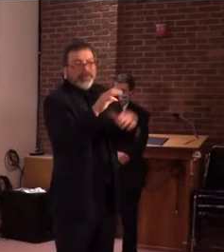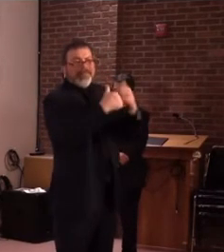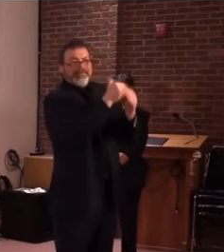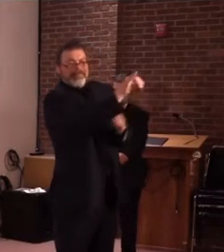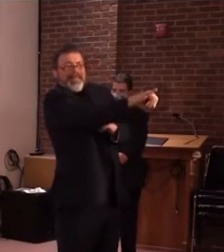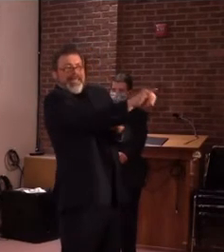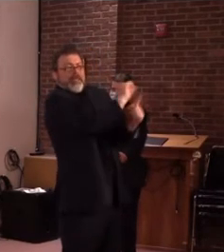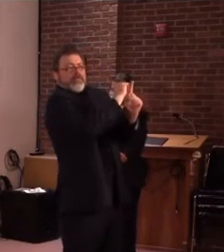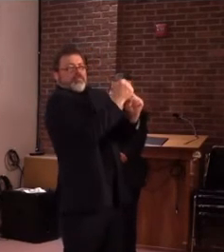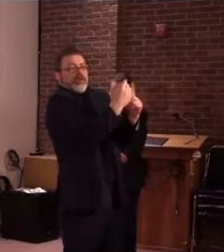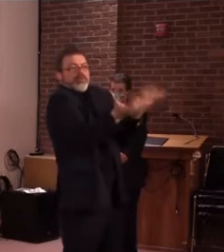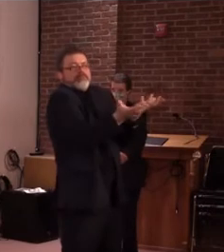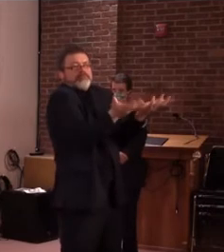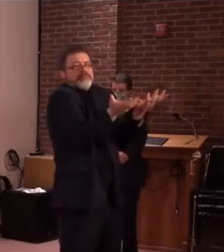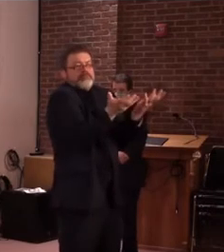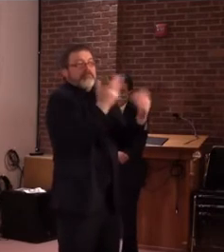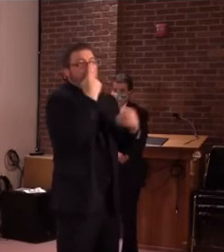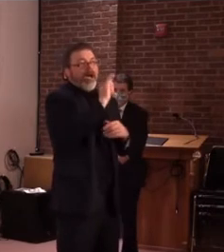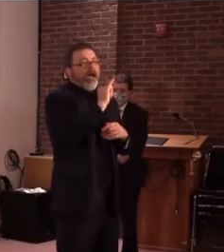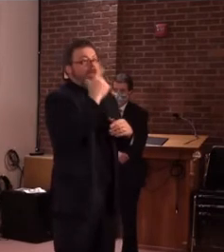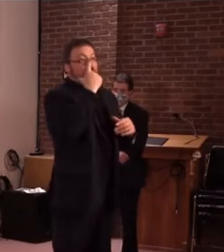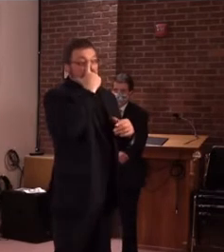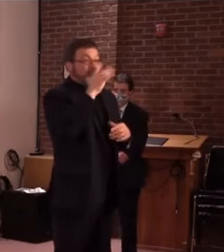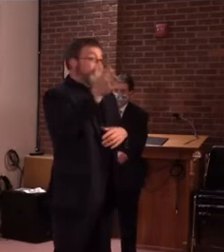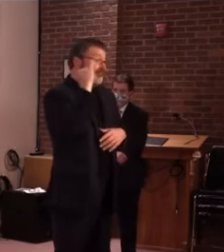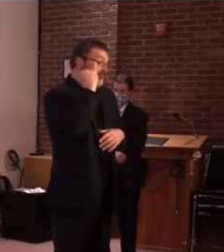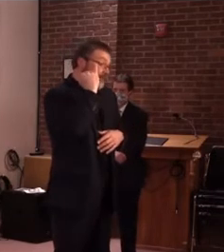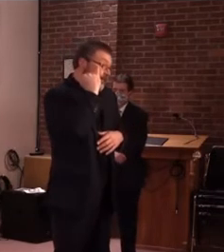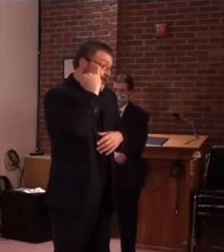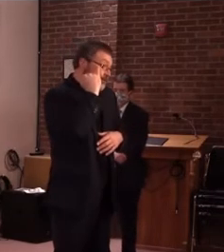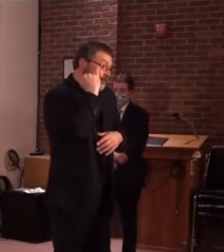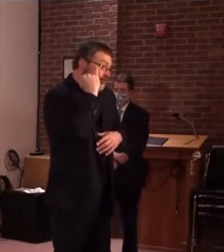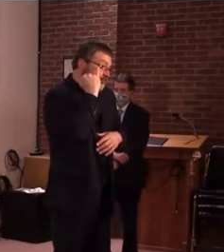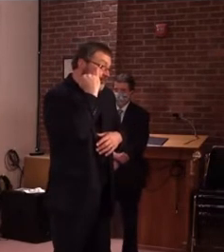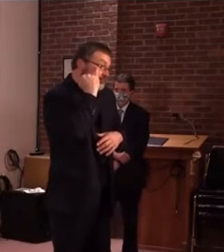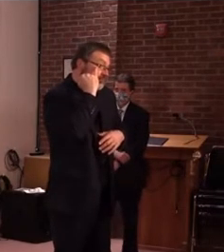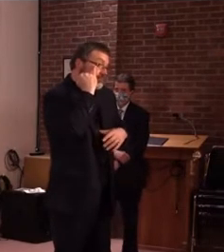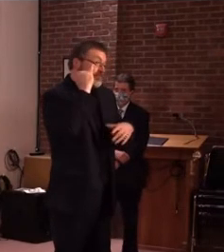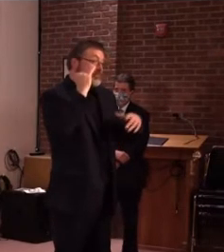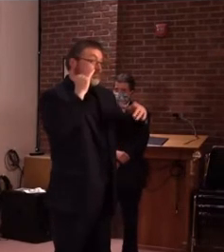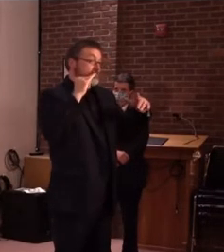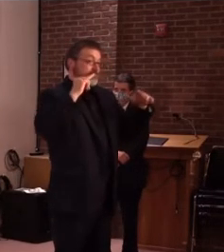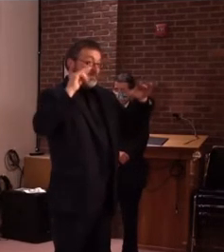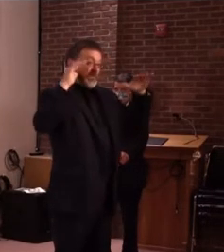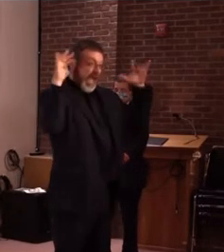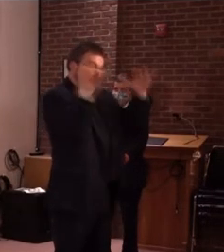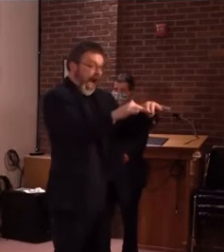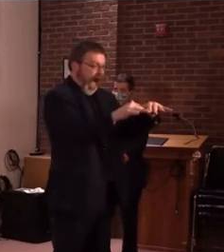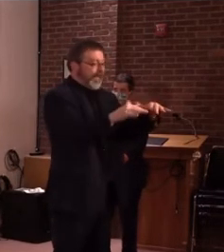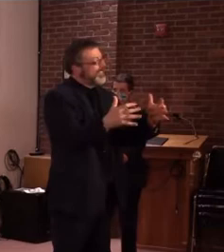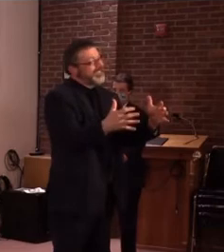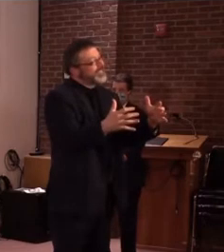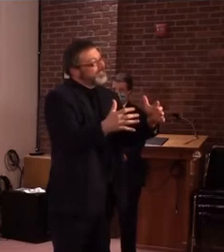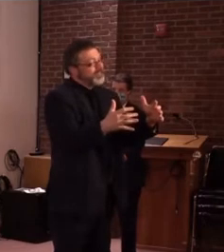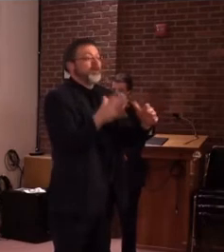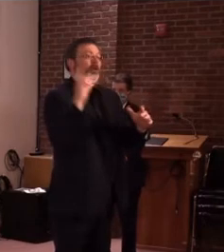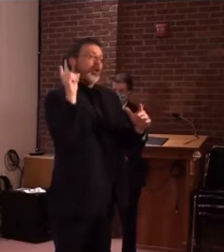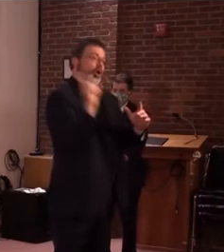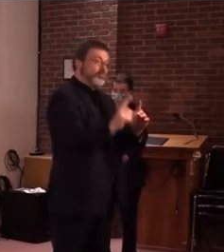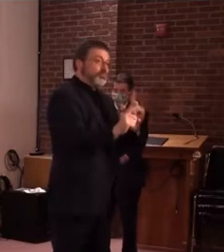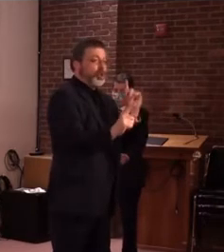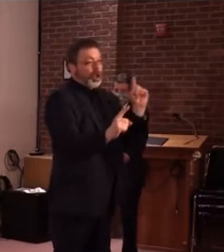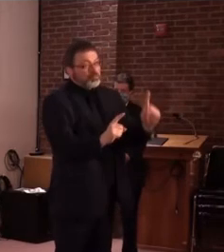services, you could have up to, you know, you could have a up to 10 people actually at this point